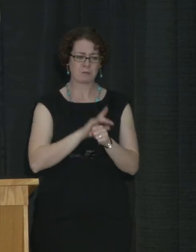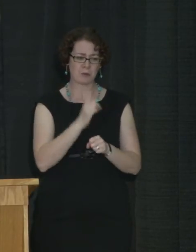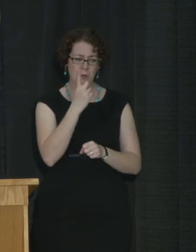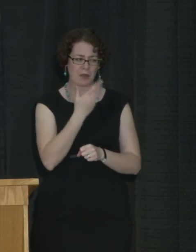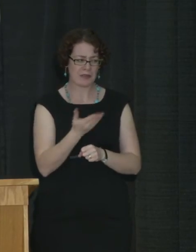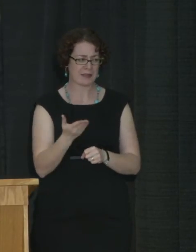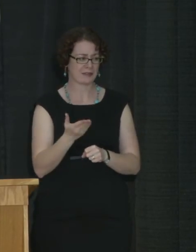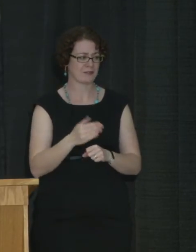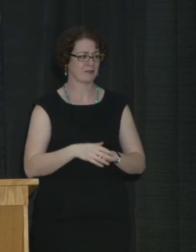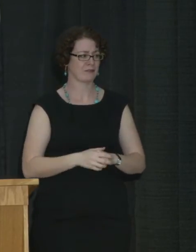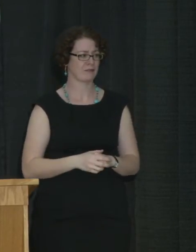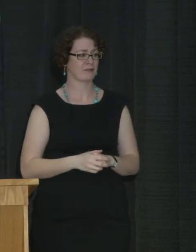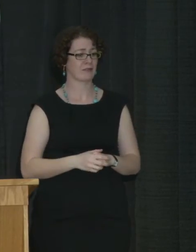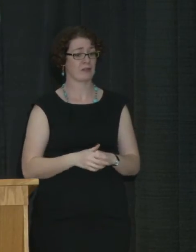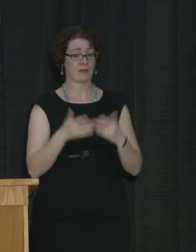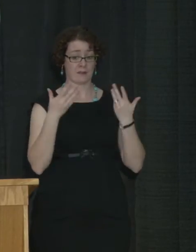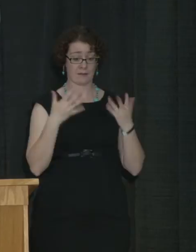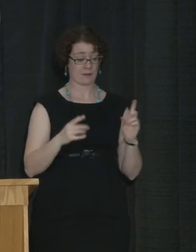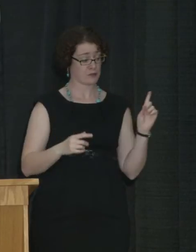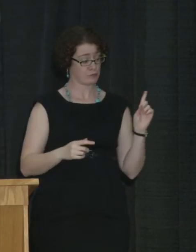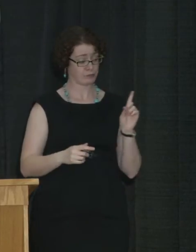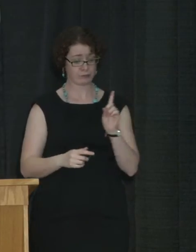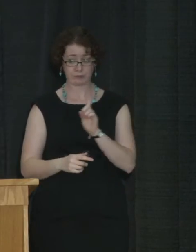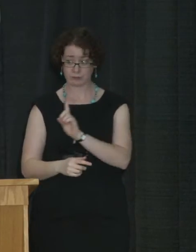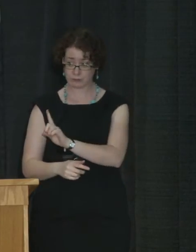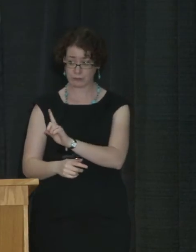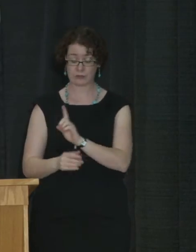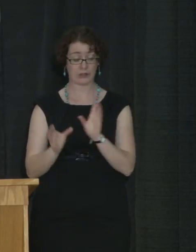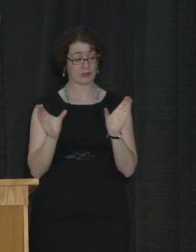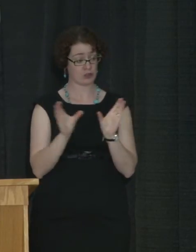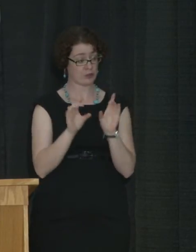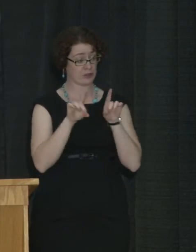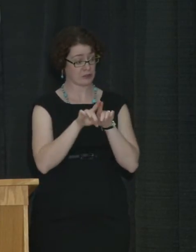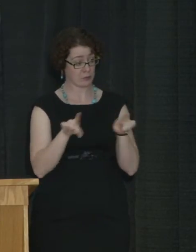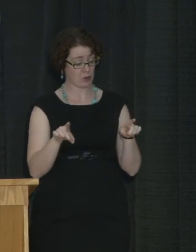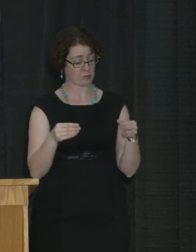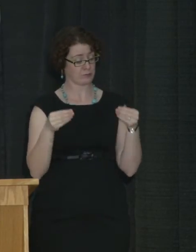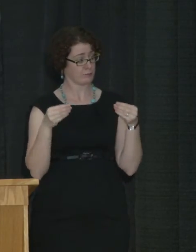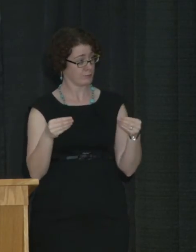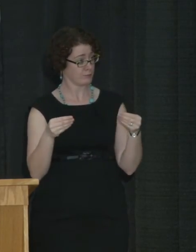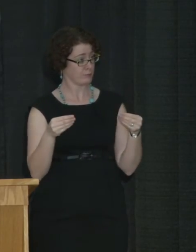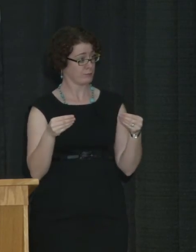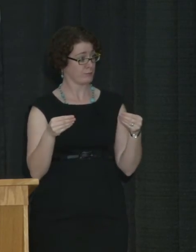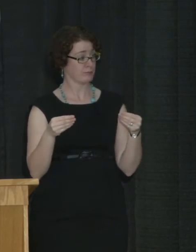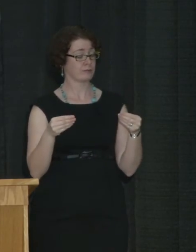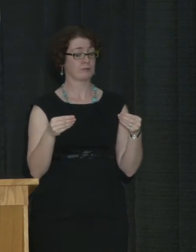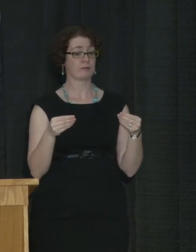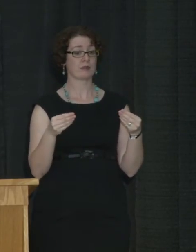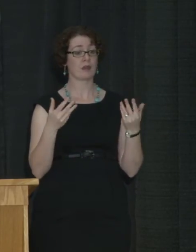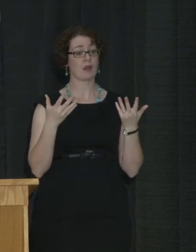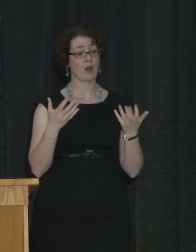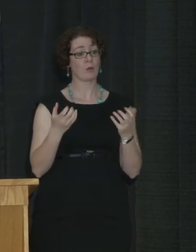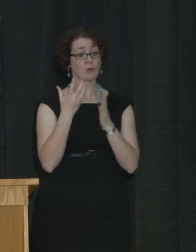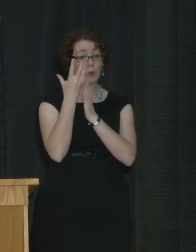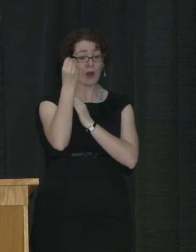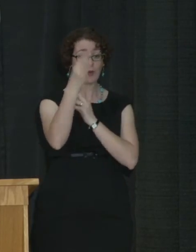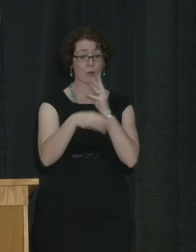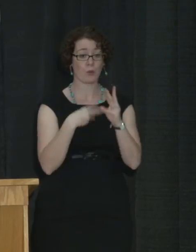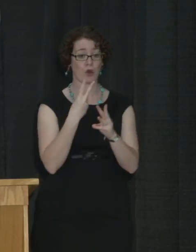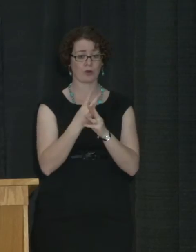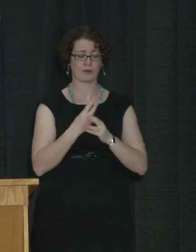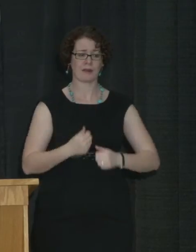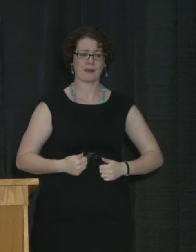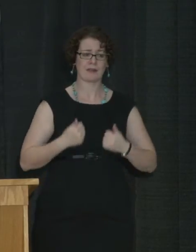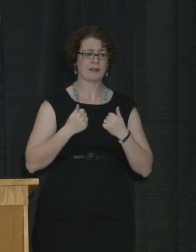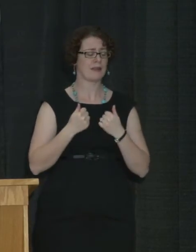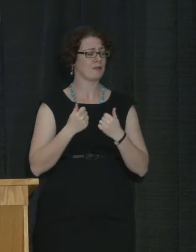thing. After walking across the stage this afternoon, I want you to take your certificate or diploma, and I want you to go out there and live a